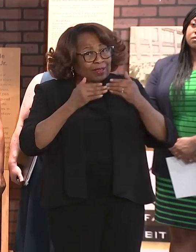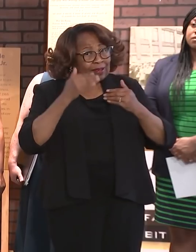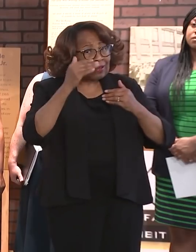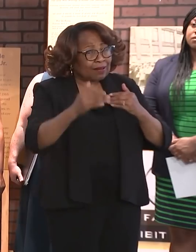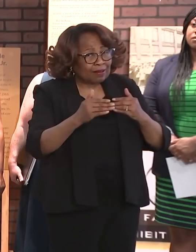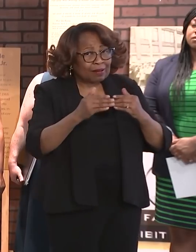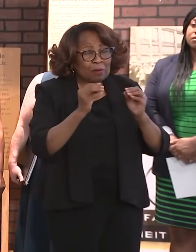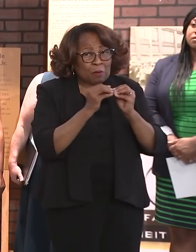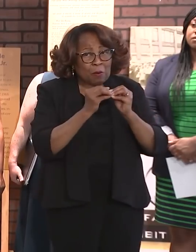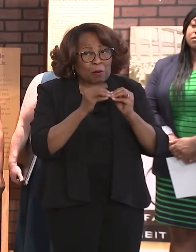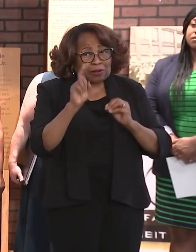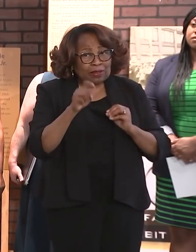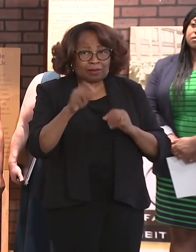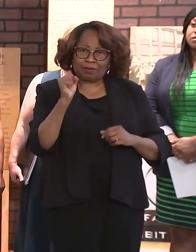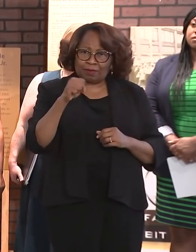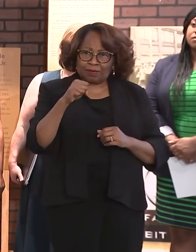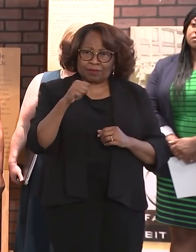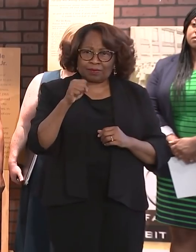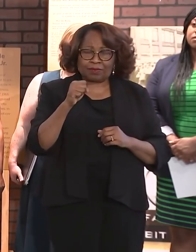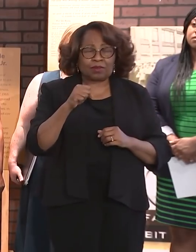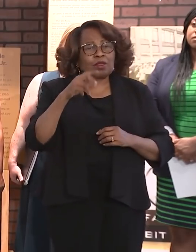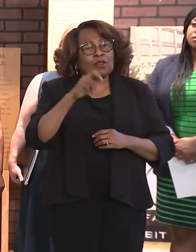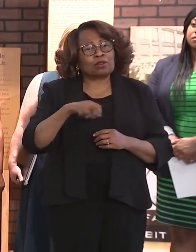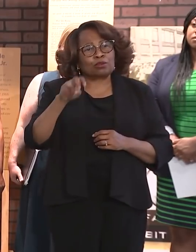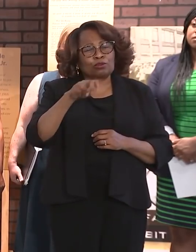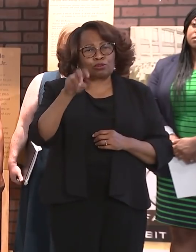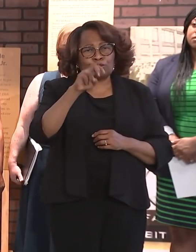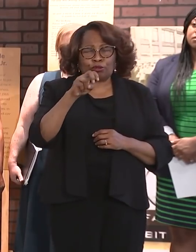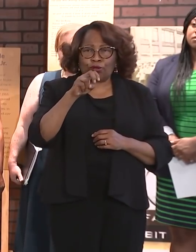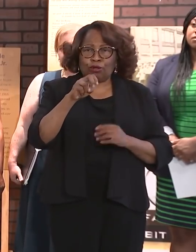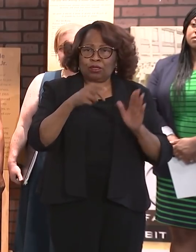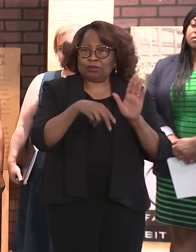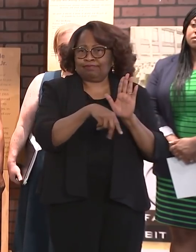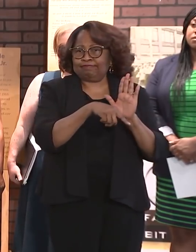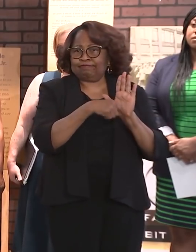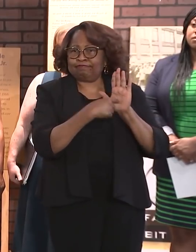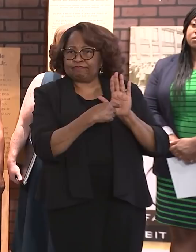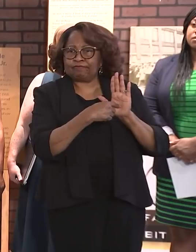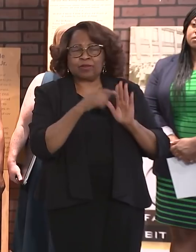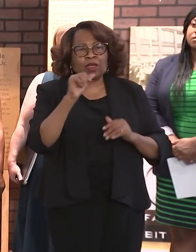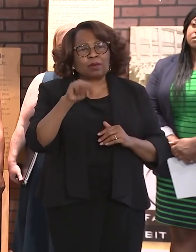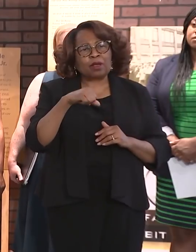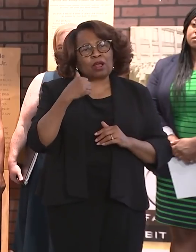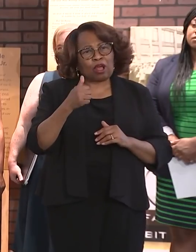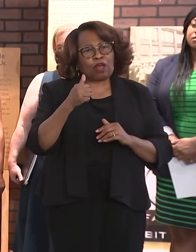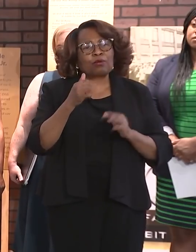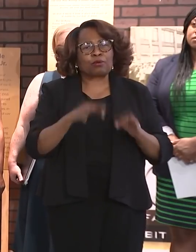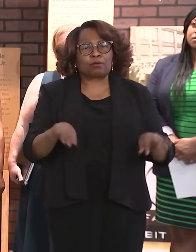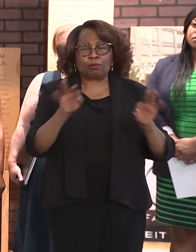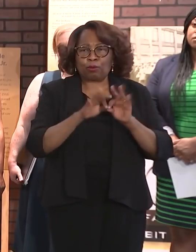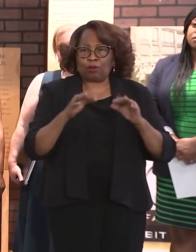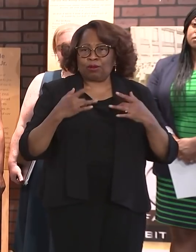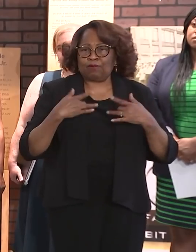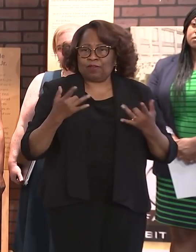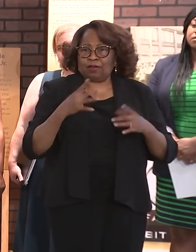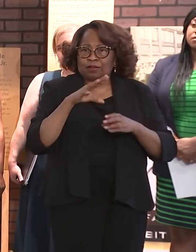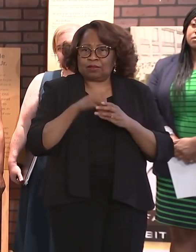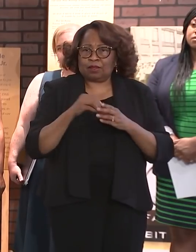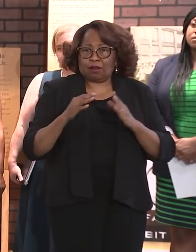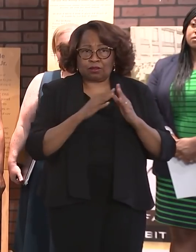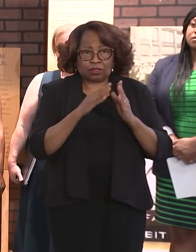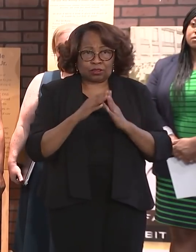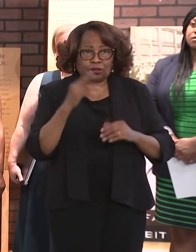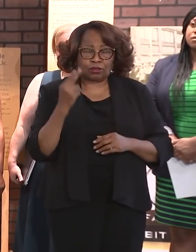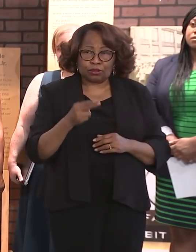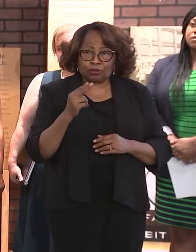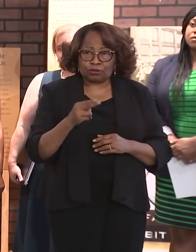in fact, we have not. The journey is marked by a number of other notable events in our city's